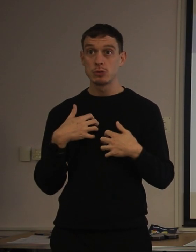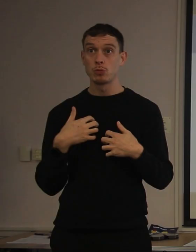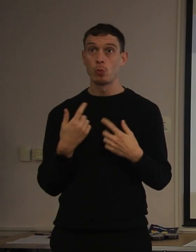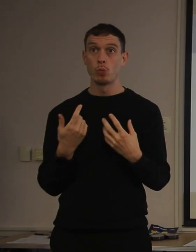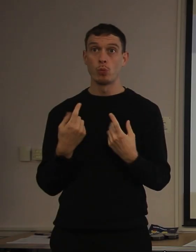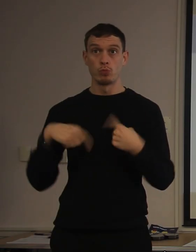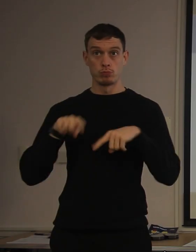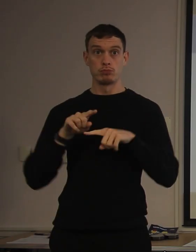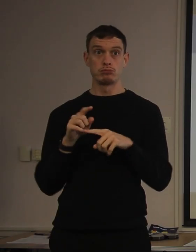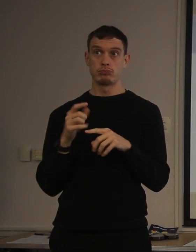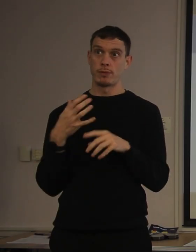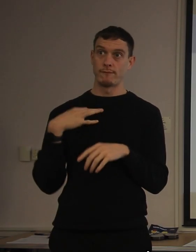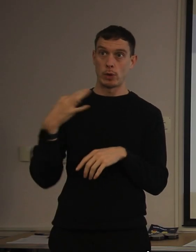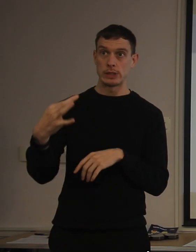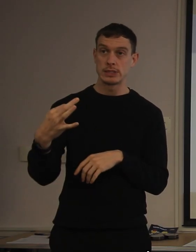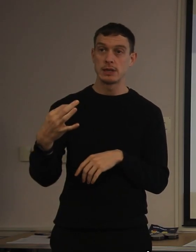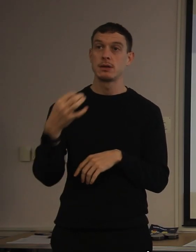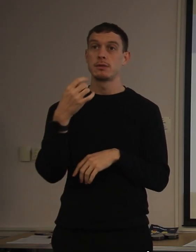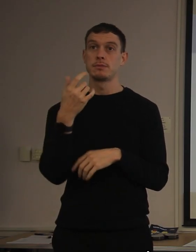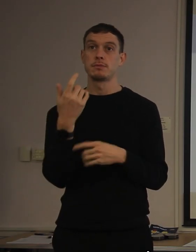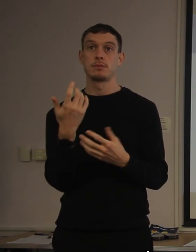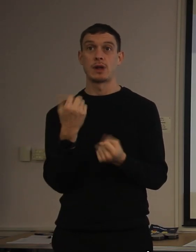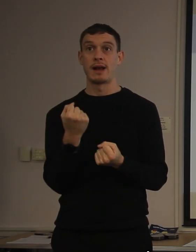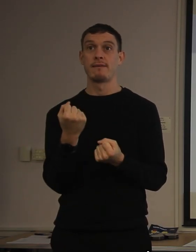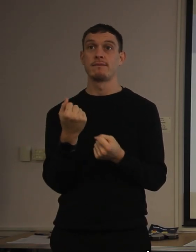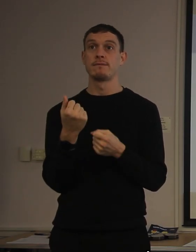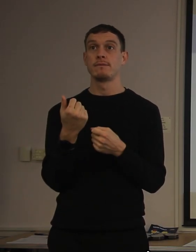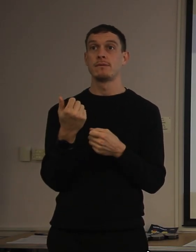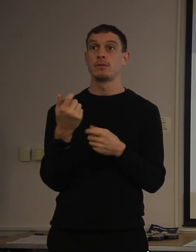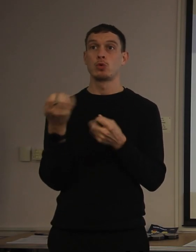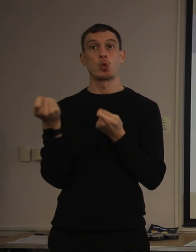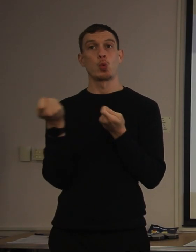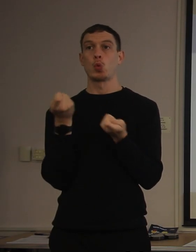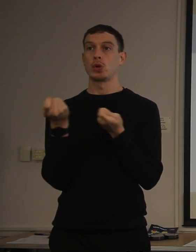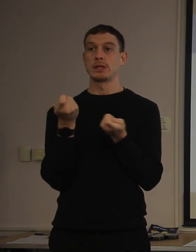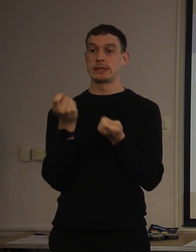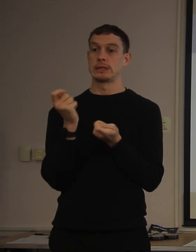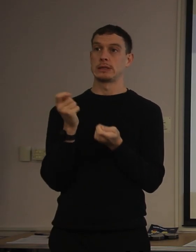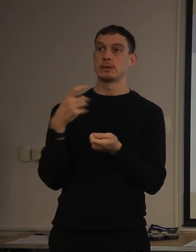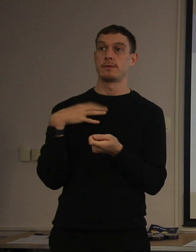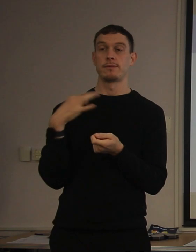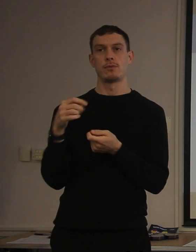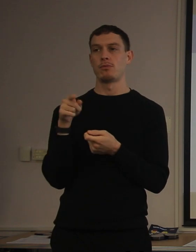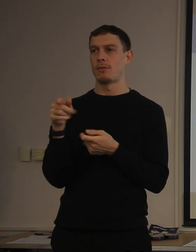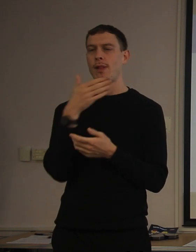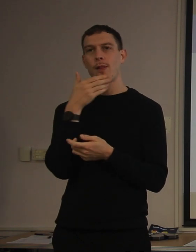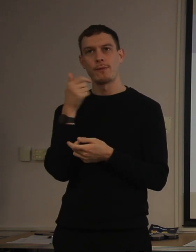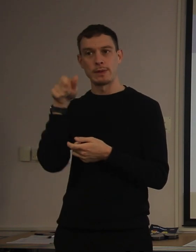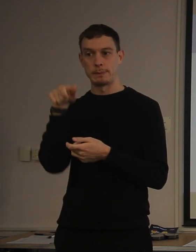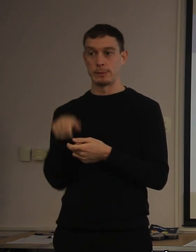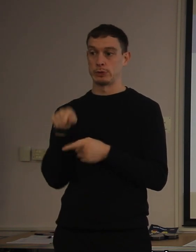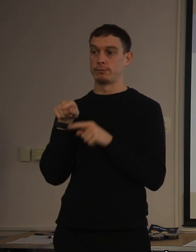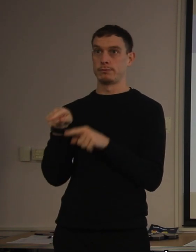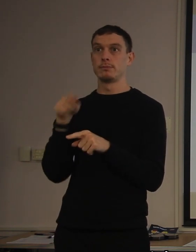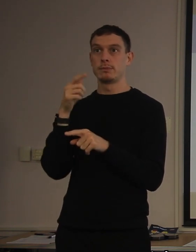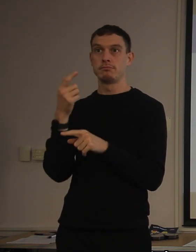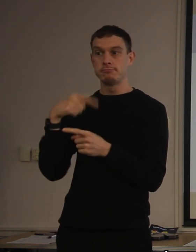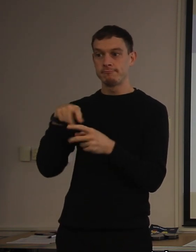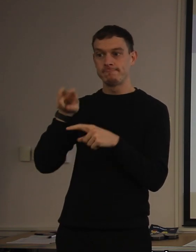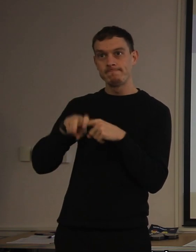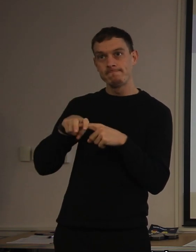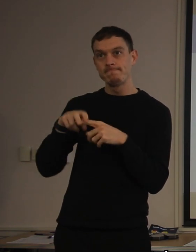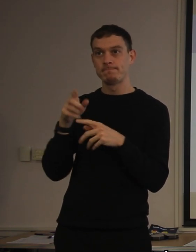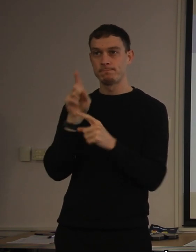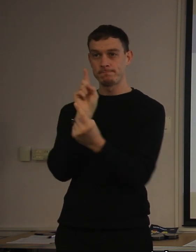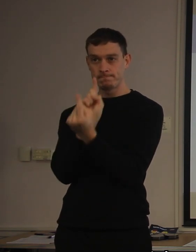us, then we have a volunteer coordinator called Morag, who's very lovely. She sits down with everybody on